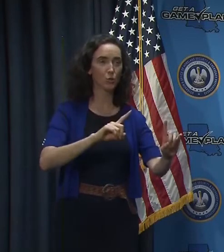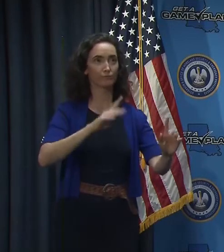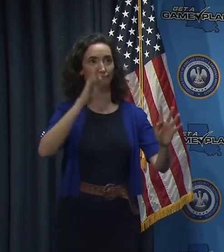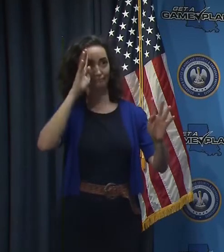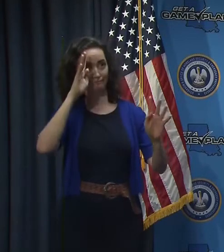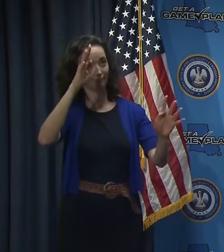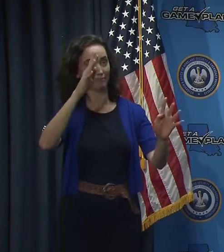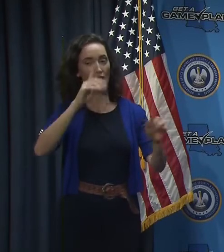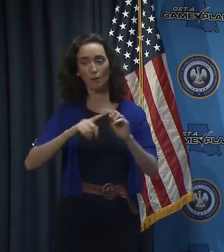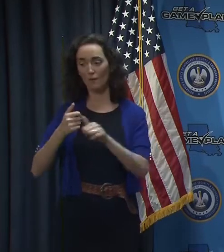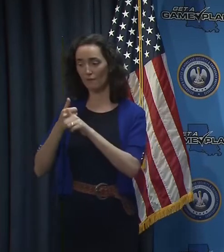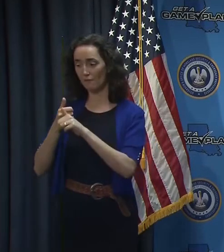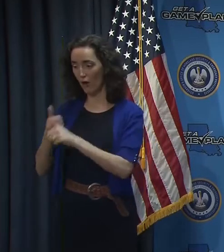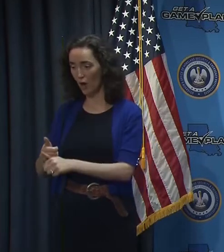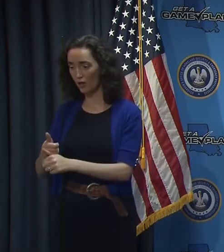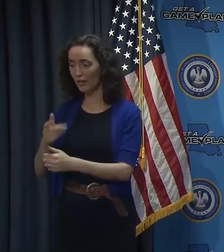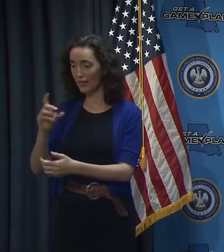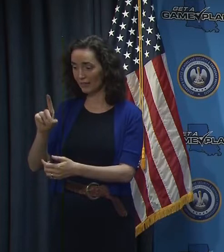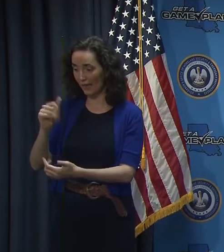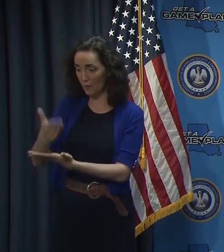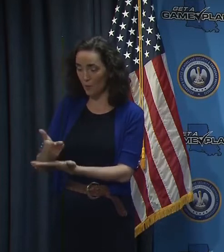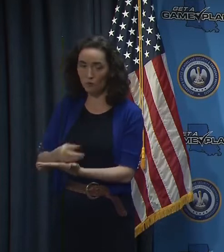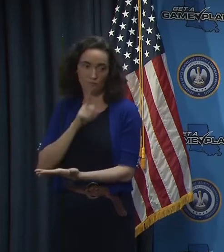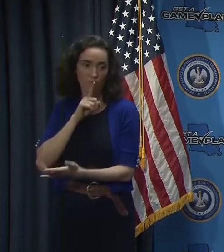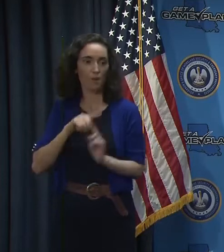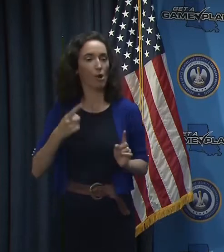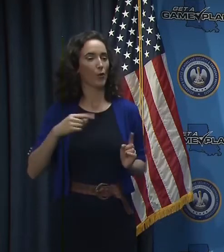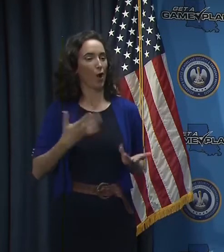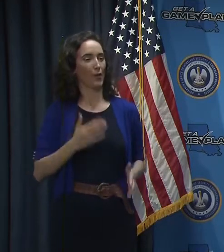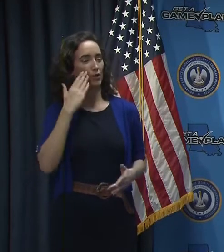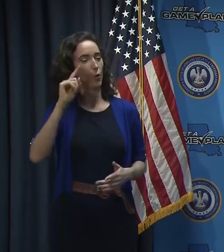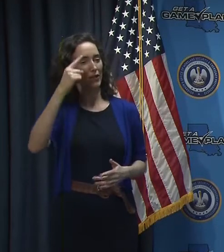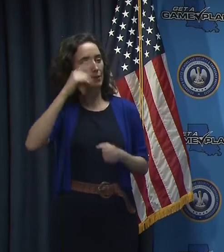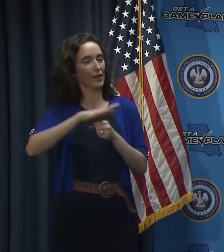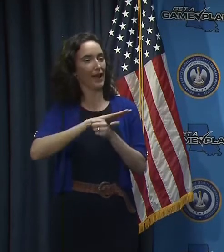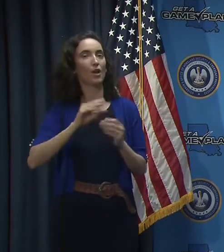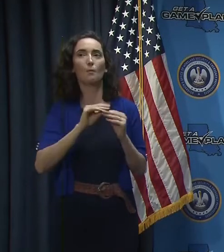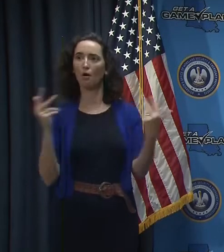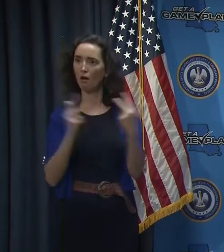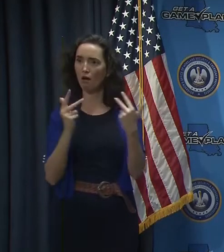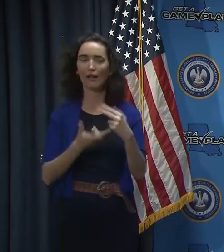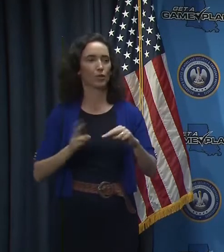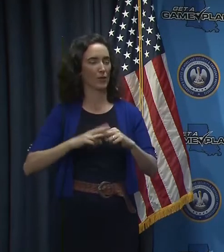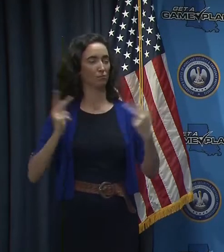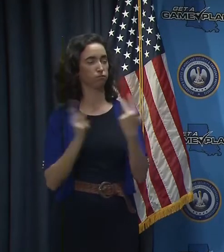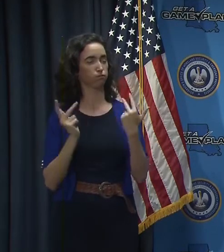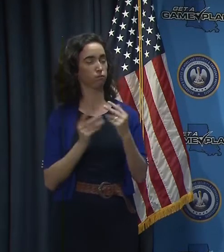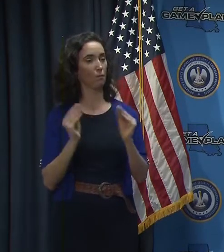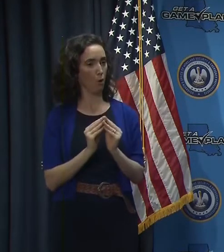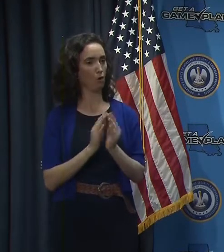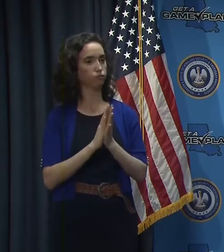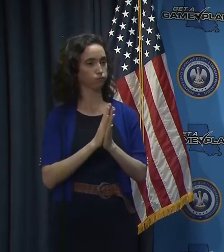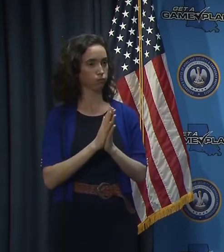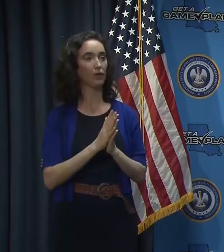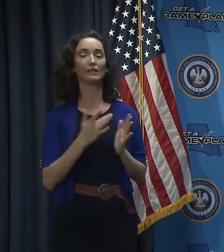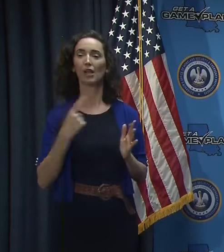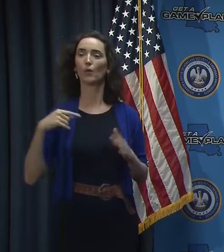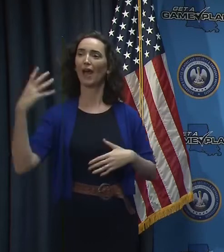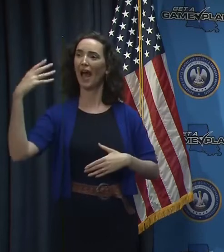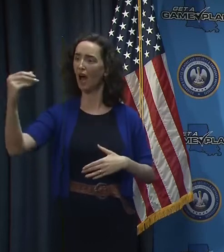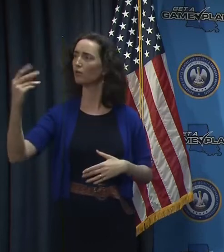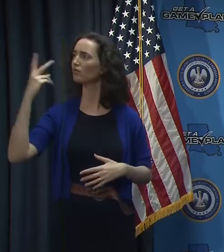can tell you, as we've been saying for weeks, we've been seeing in the capital area more people on the road. I think we've all had experiences when we go out and about that we're